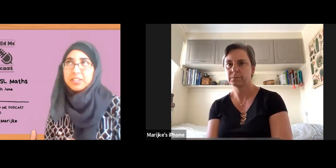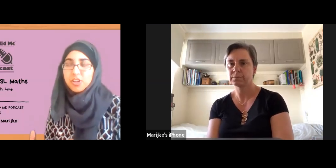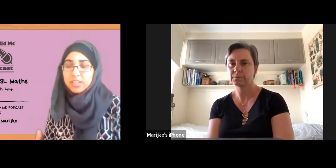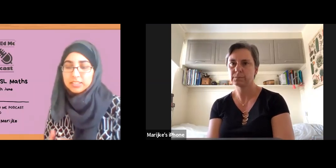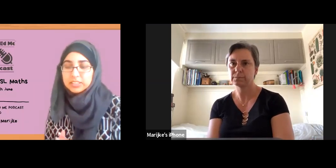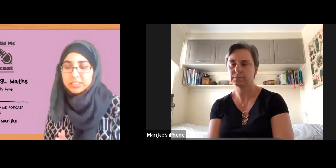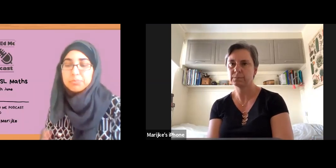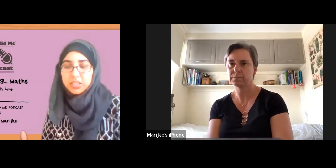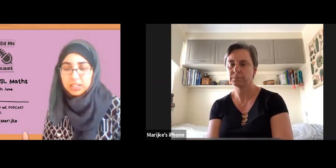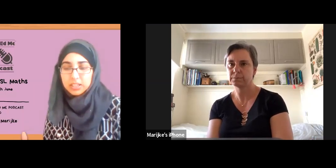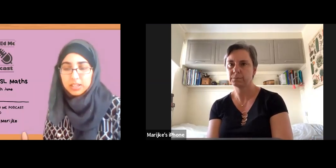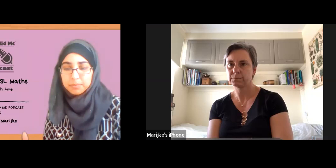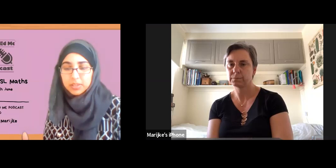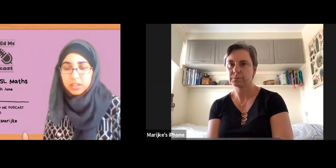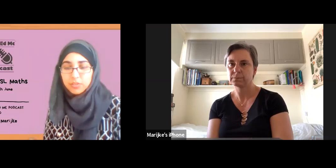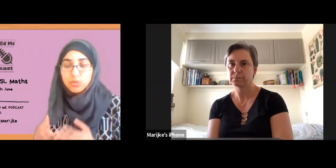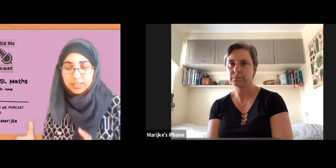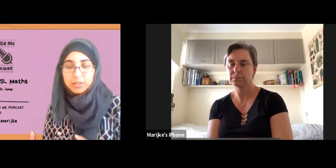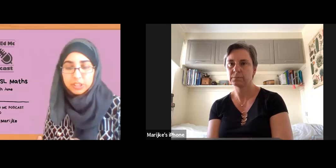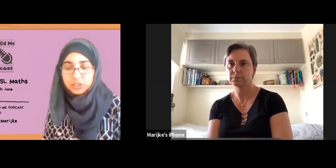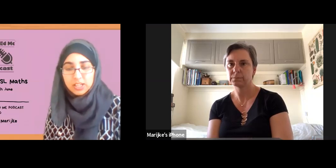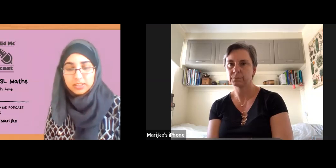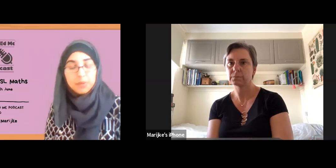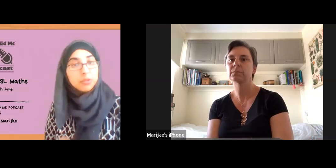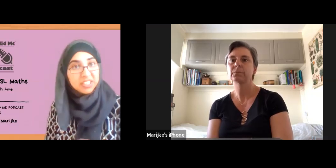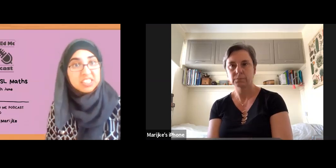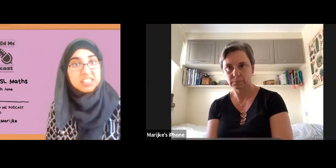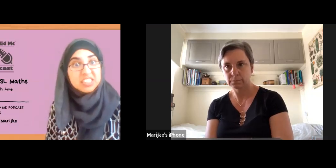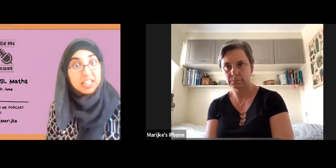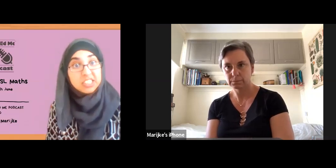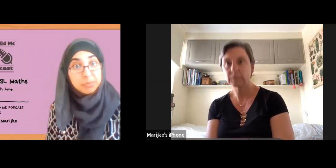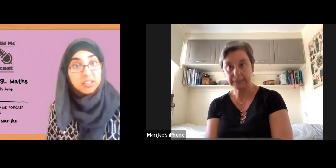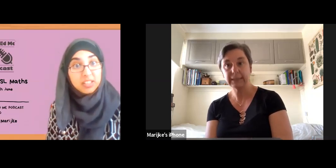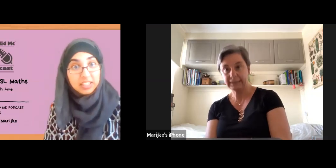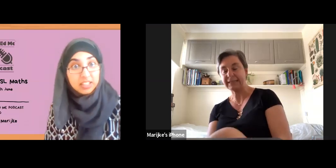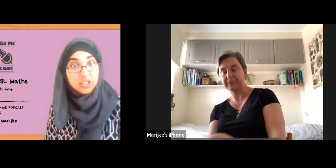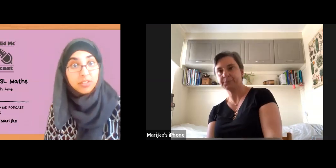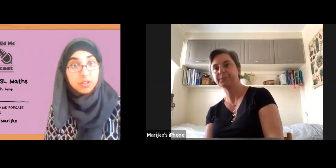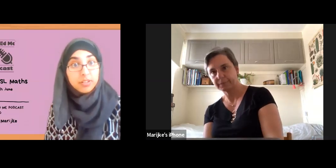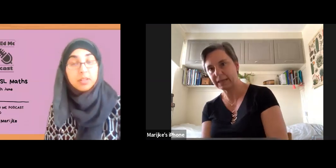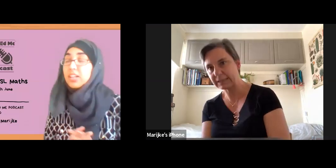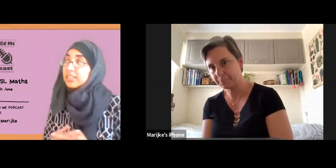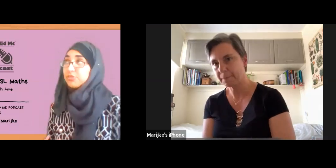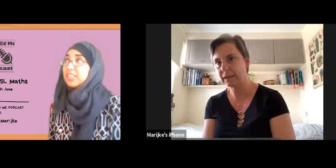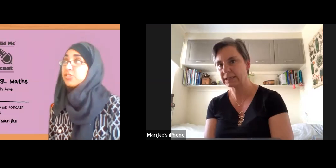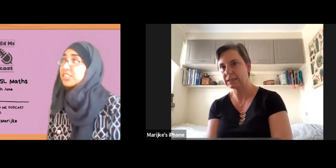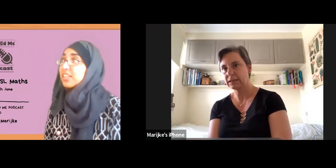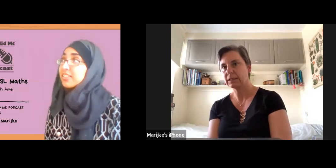household that didn't speak a vocal language, they would be considered as a second speaker in English if they were growing up. That's really interesting. That's